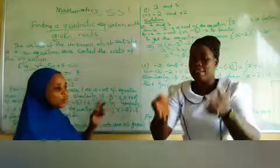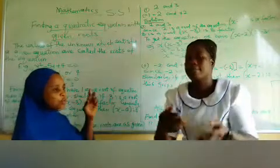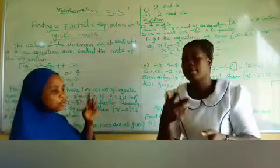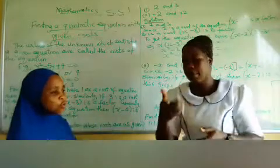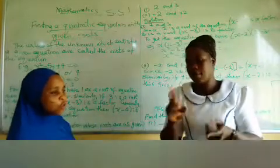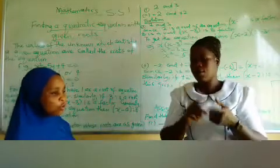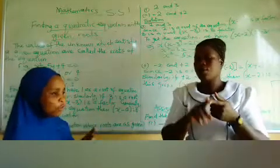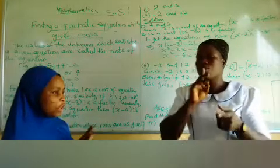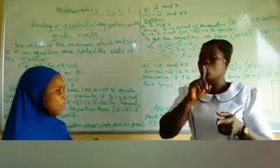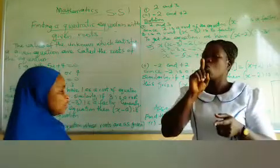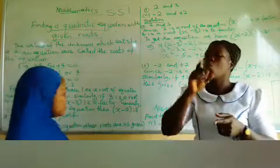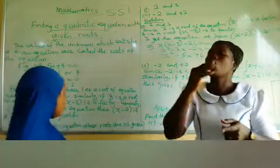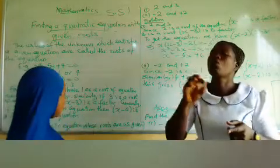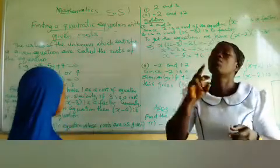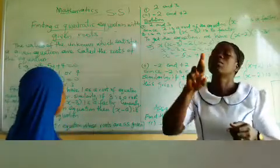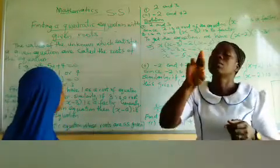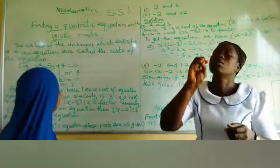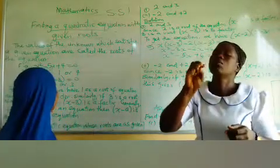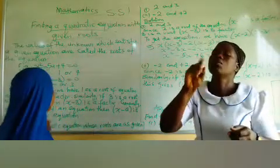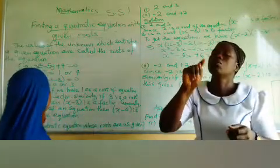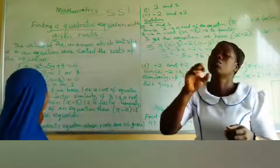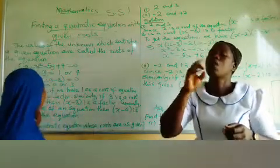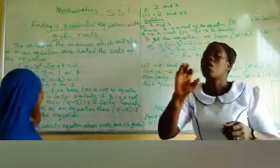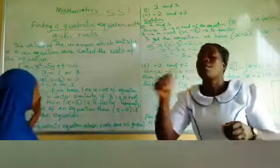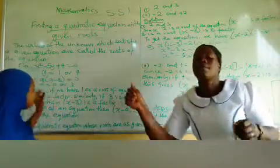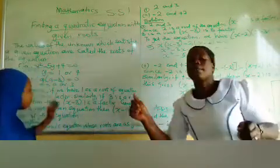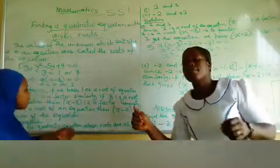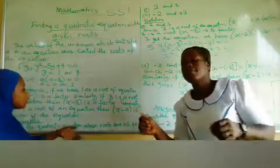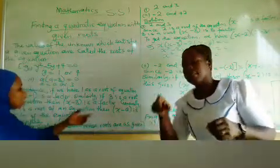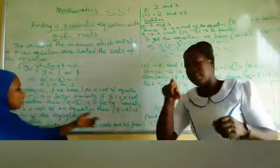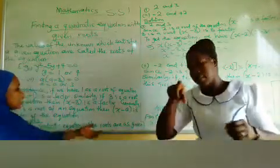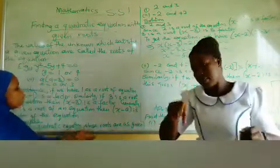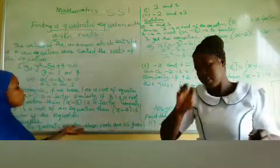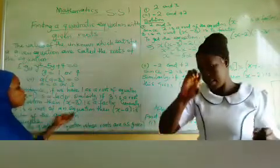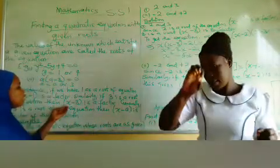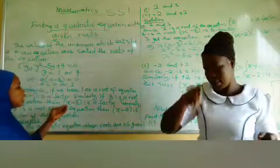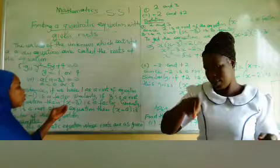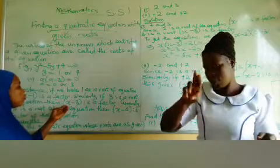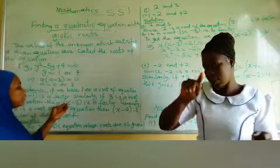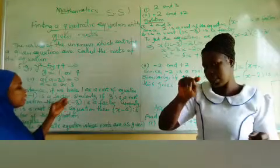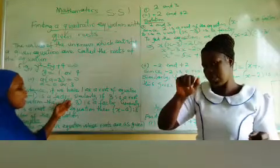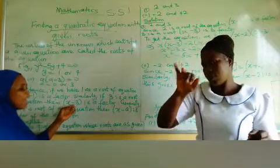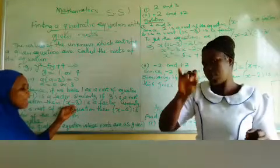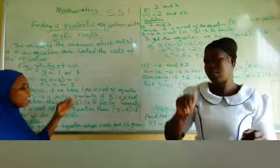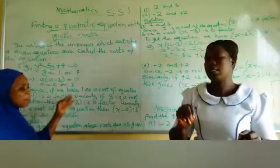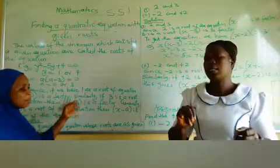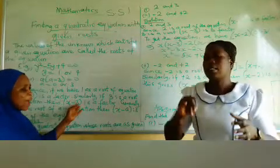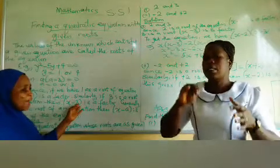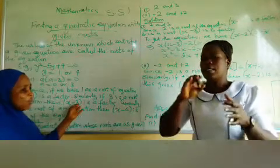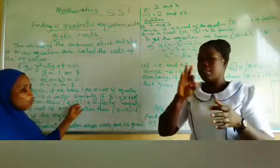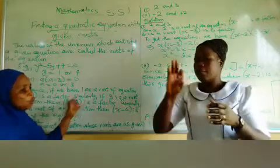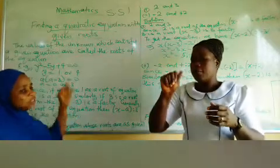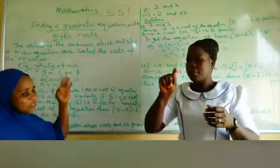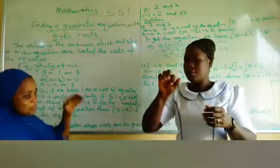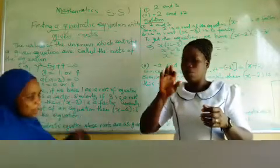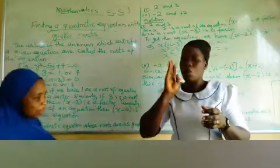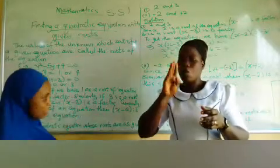the root of a given equation, the factor of that equation will now be x minus 3.